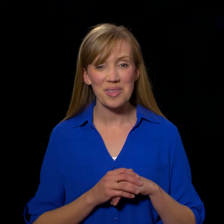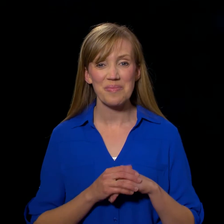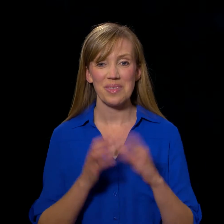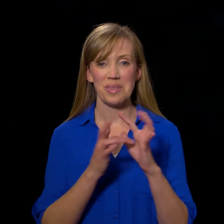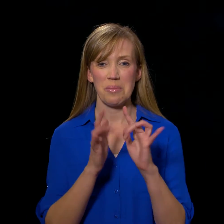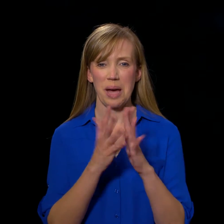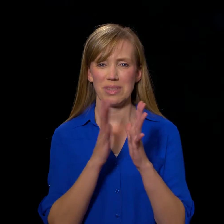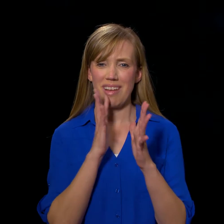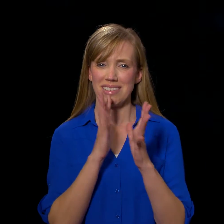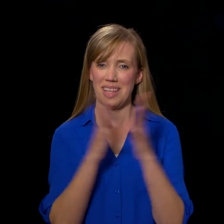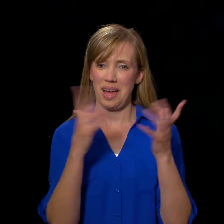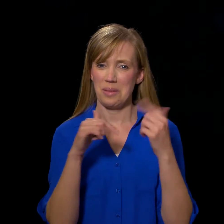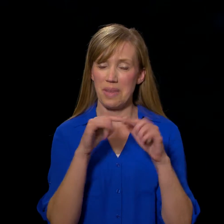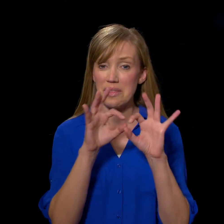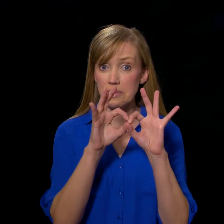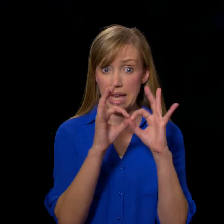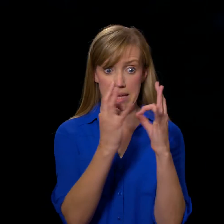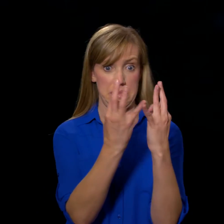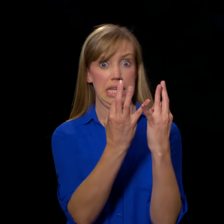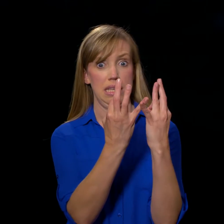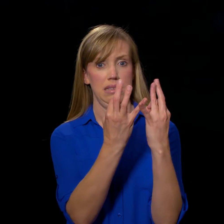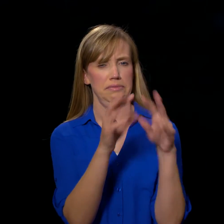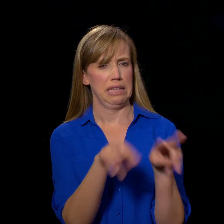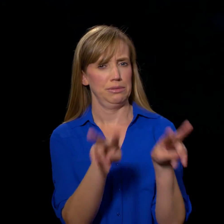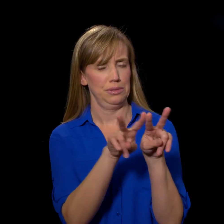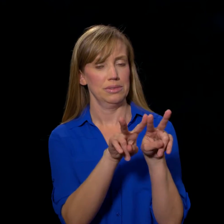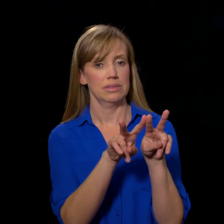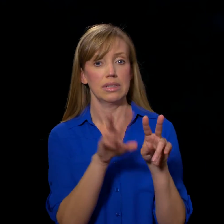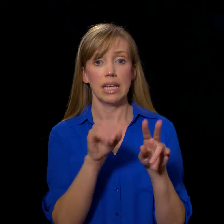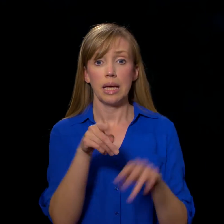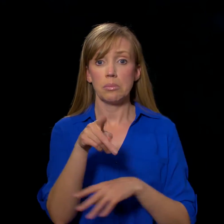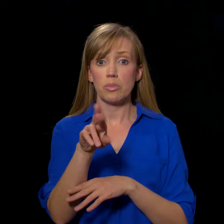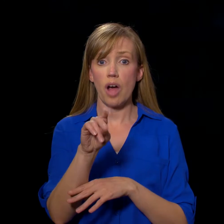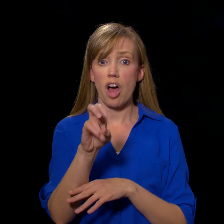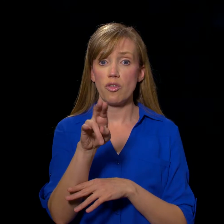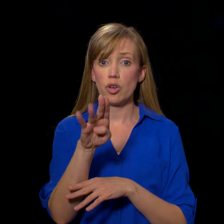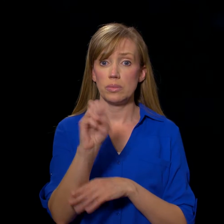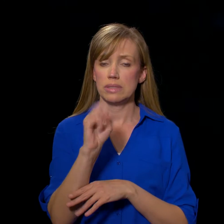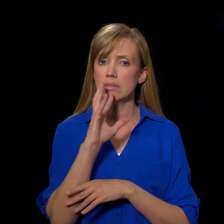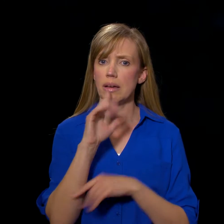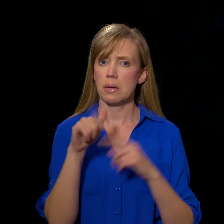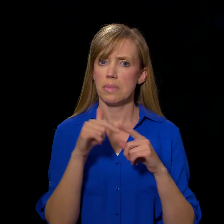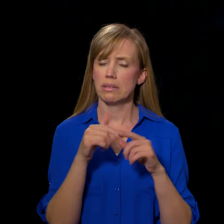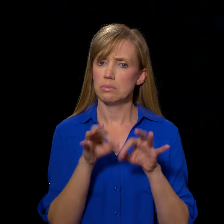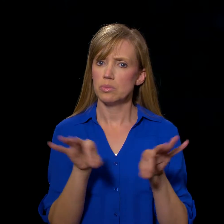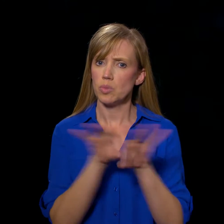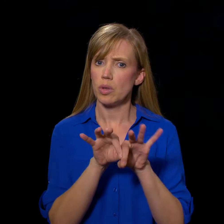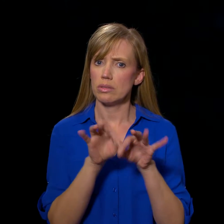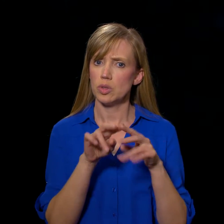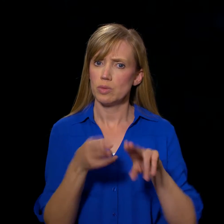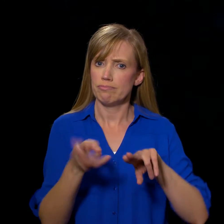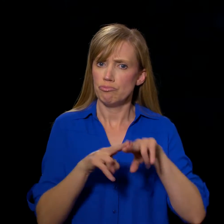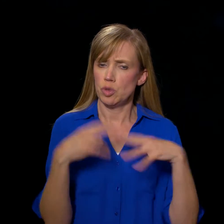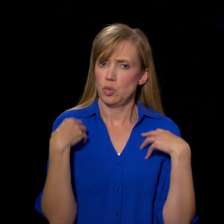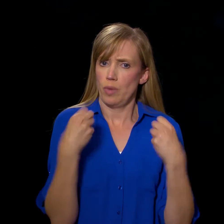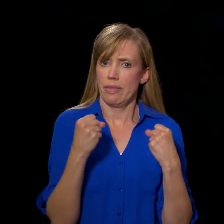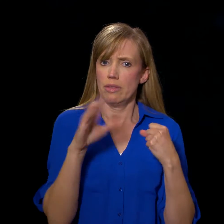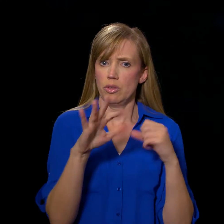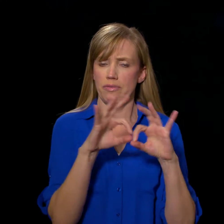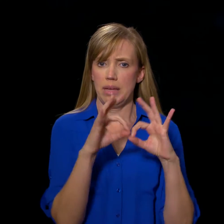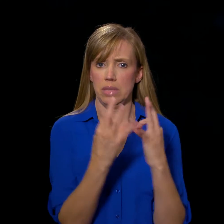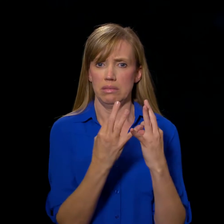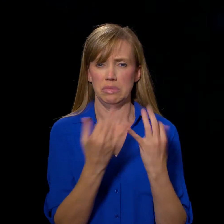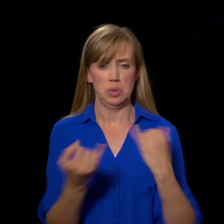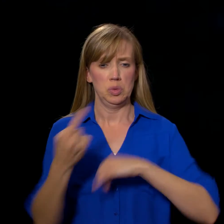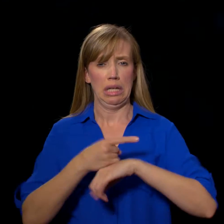Thanks for joining me. The Bible says a lot about the family, and in the book of Proverbs, God speaks directly to the strengthening of the family unit. Even the